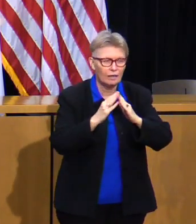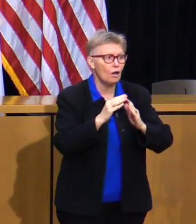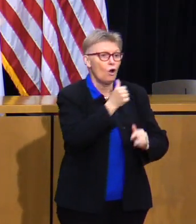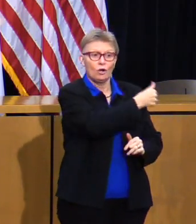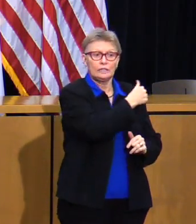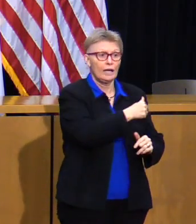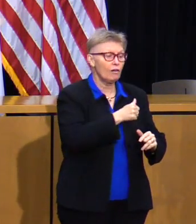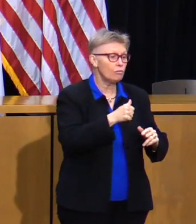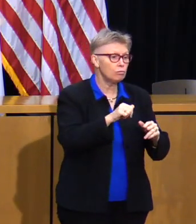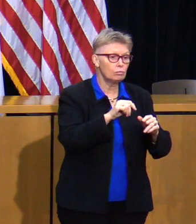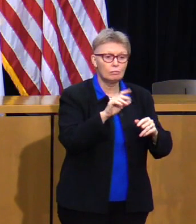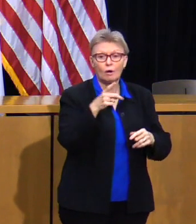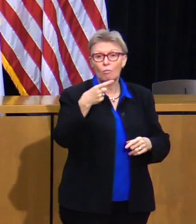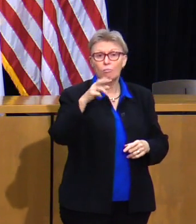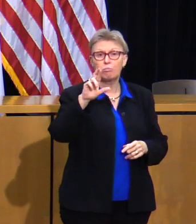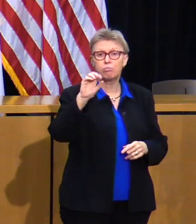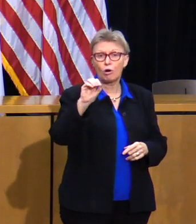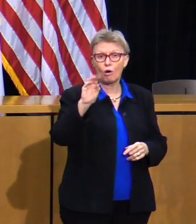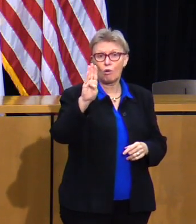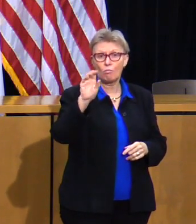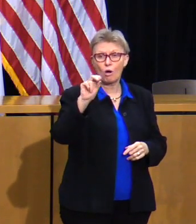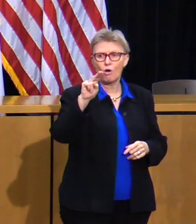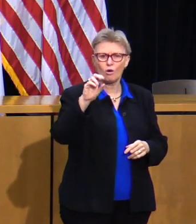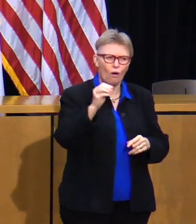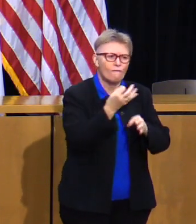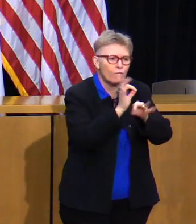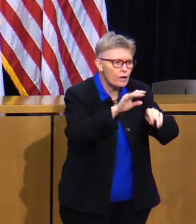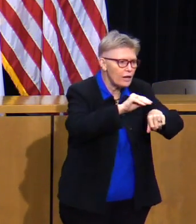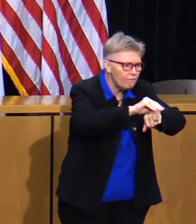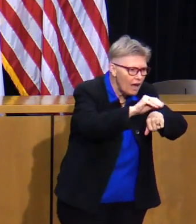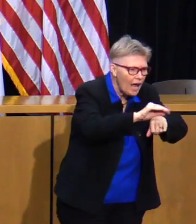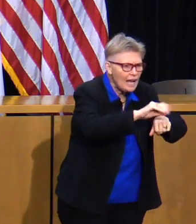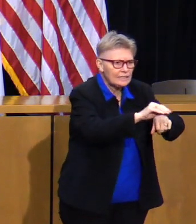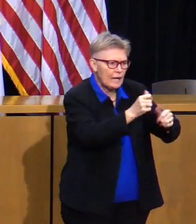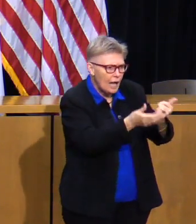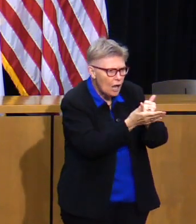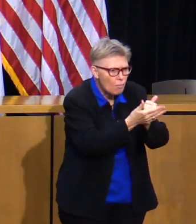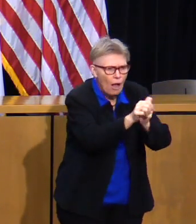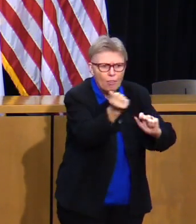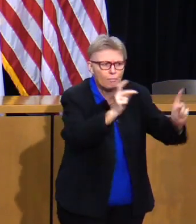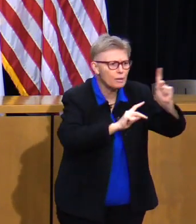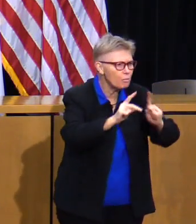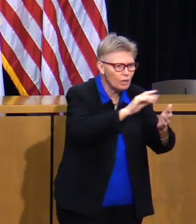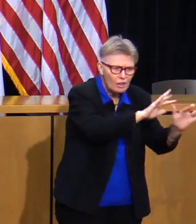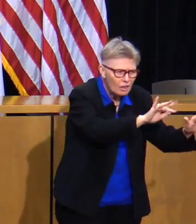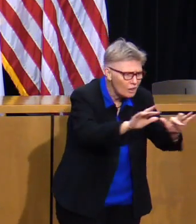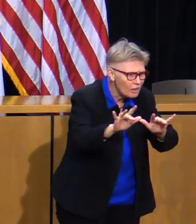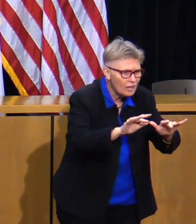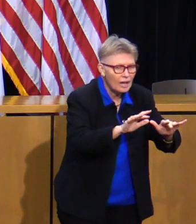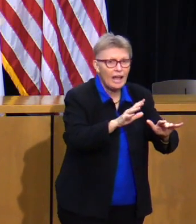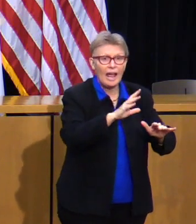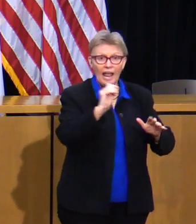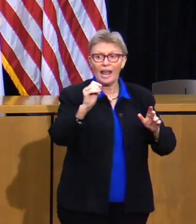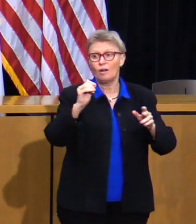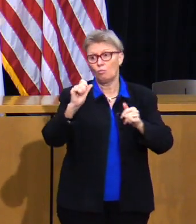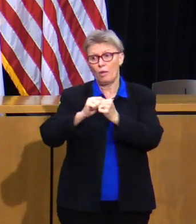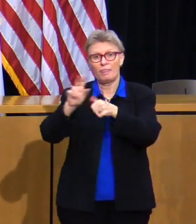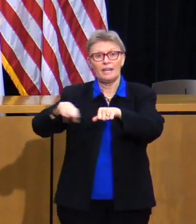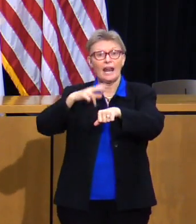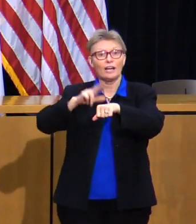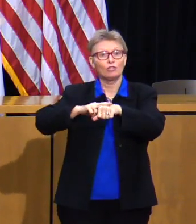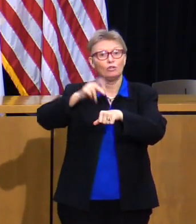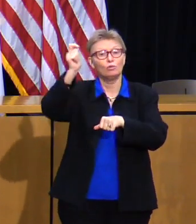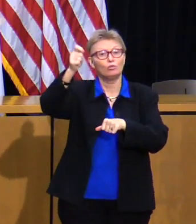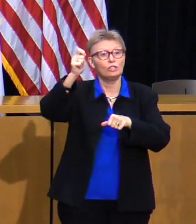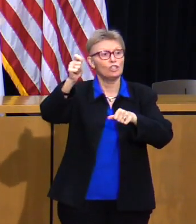work in her years of public service. As part of National Judicial Outreach Month, she has